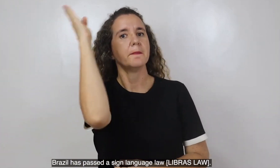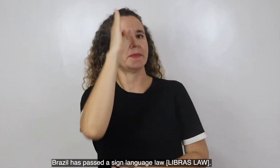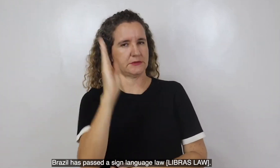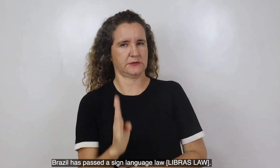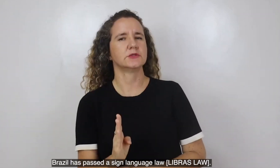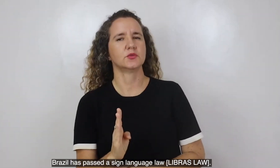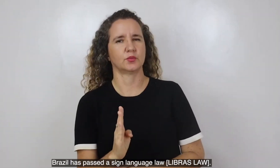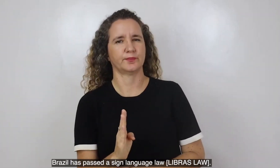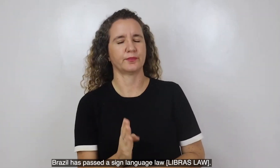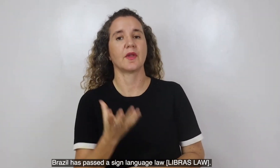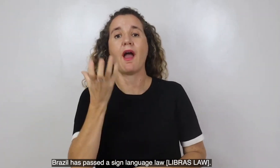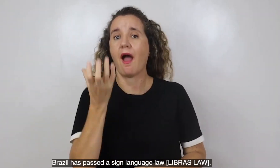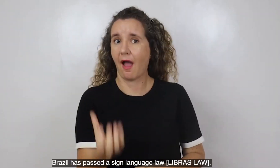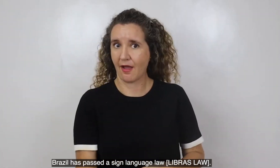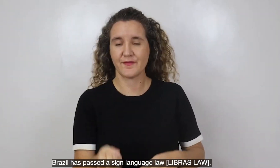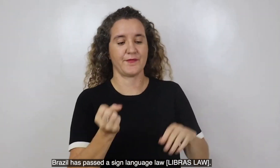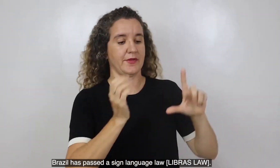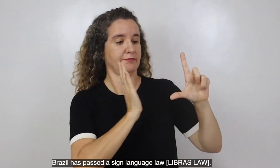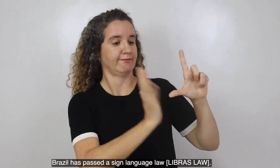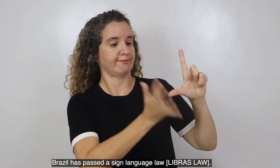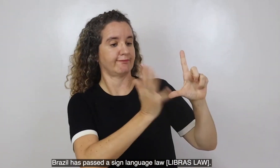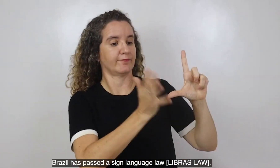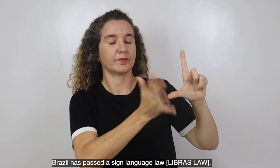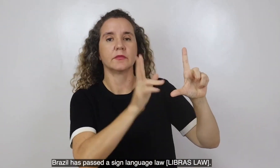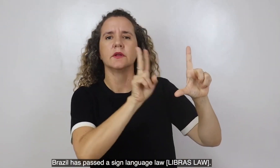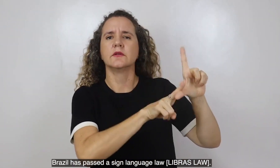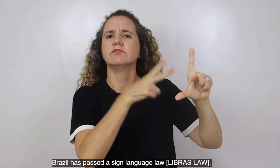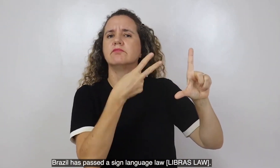Brazil has passed a sign language law.